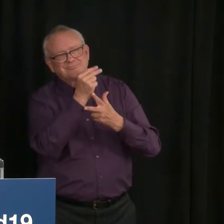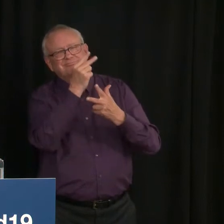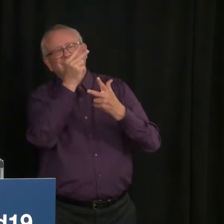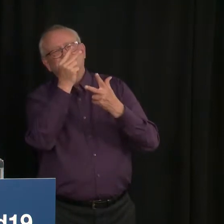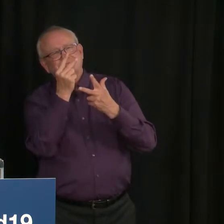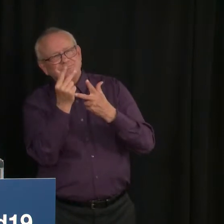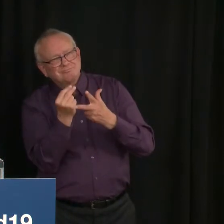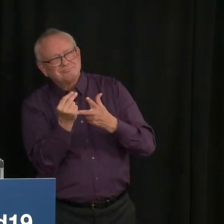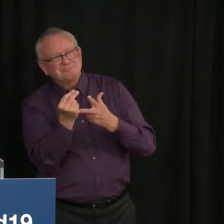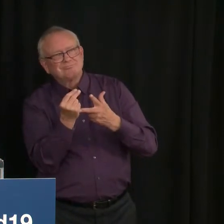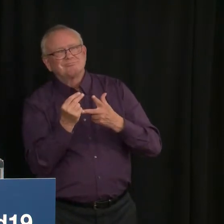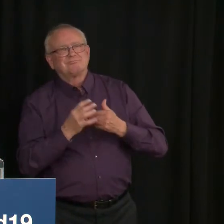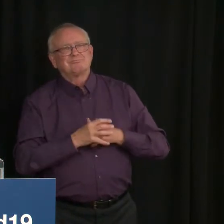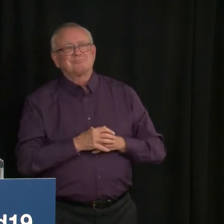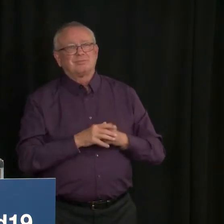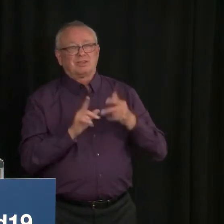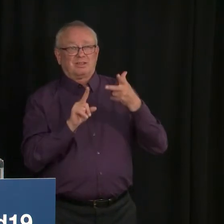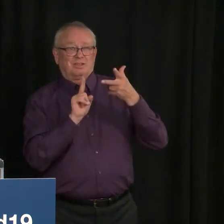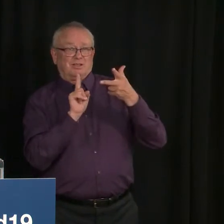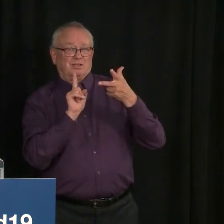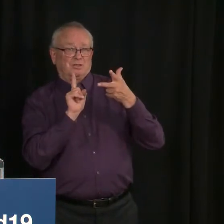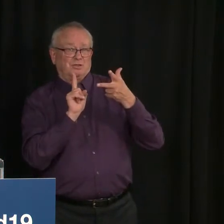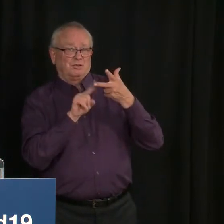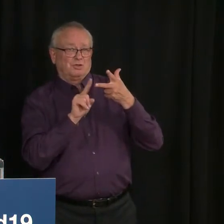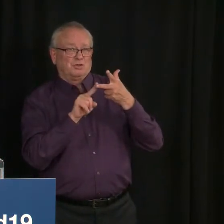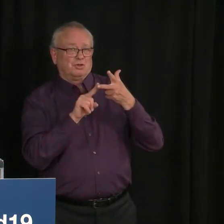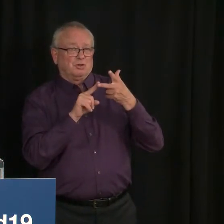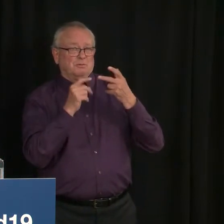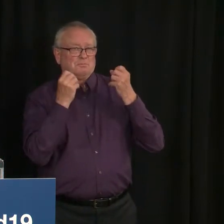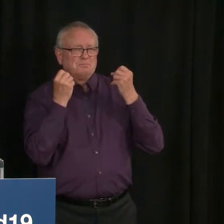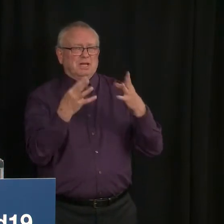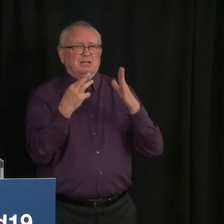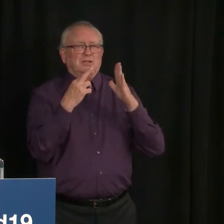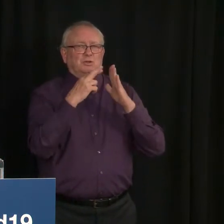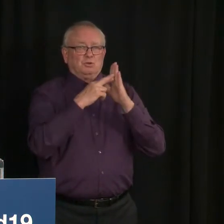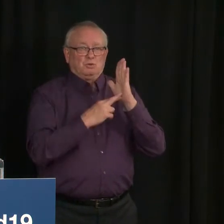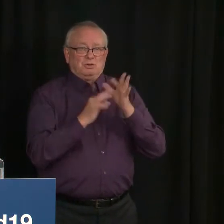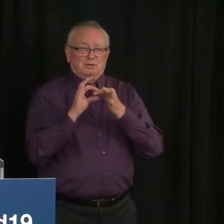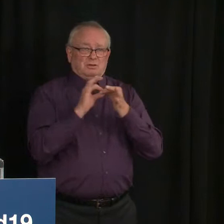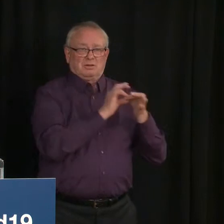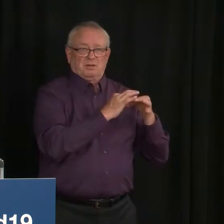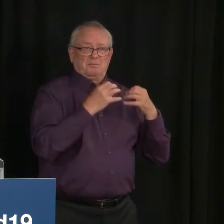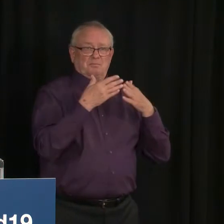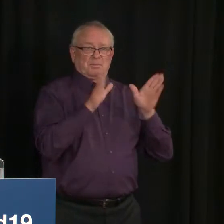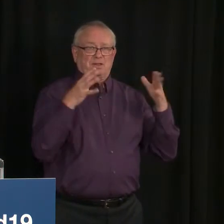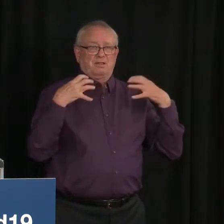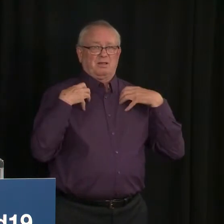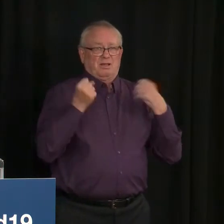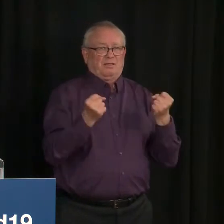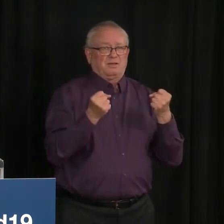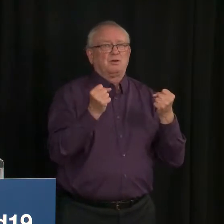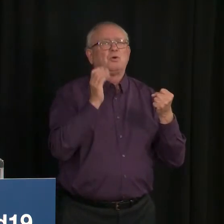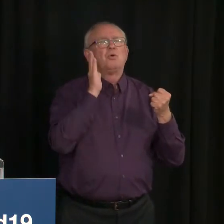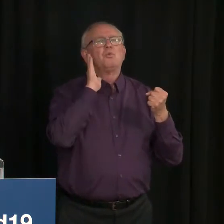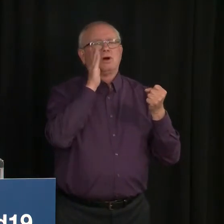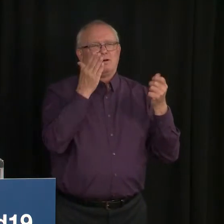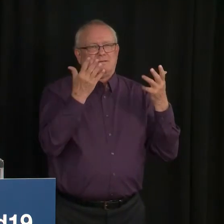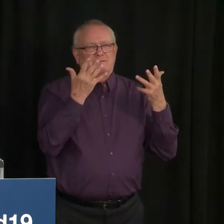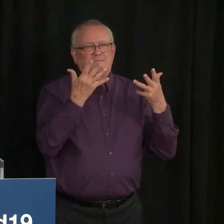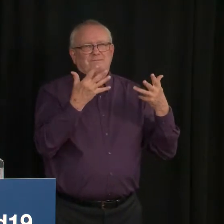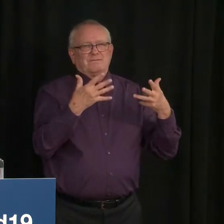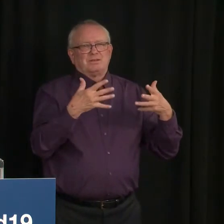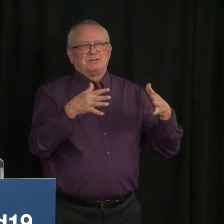orders will be lifted in stage 3 doesn't mean that COVID-19 goes away. COVID-19 is something that